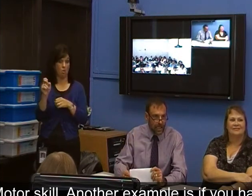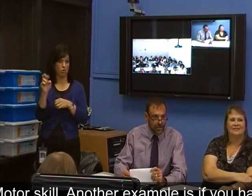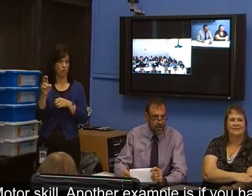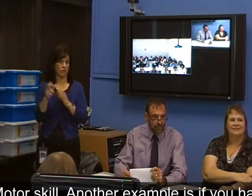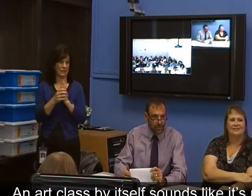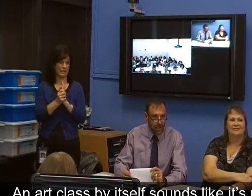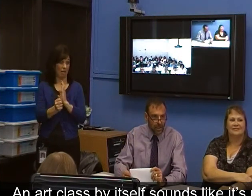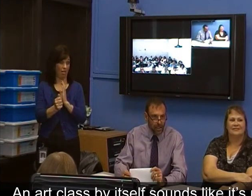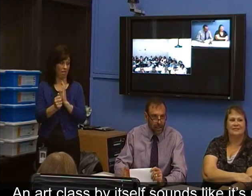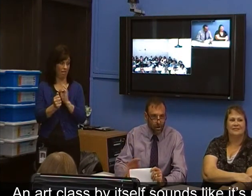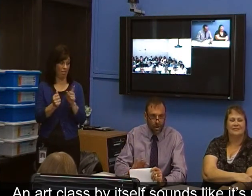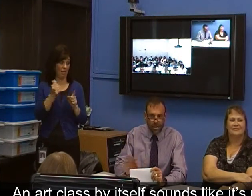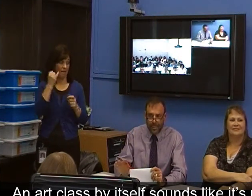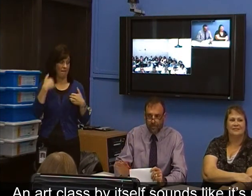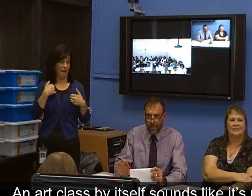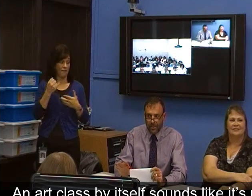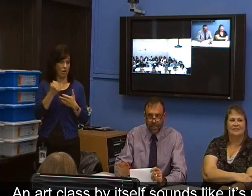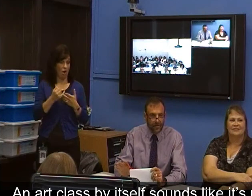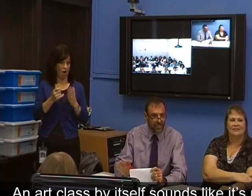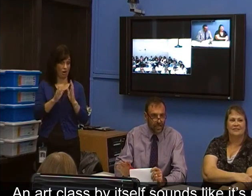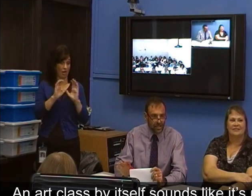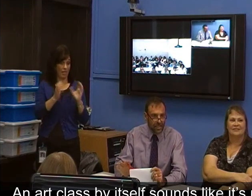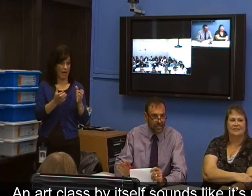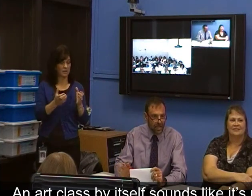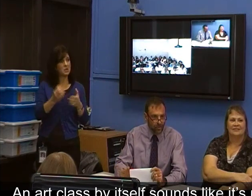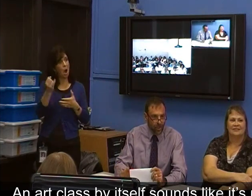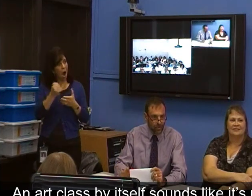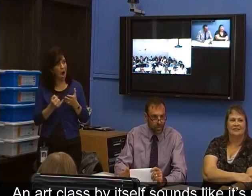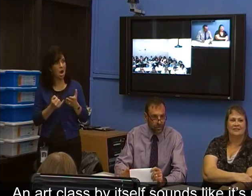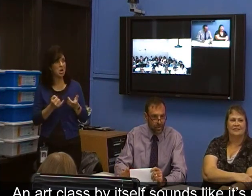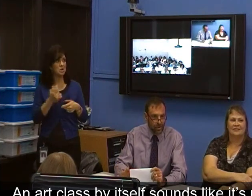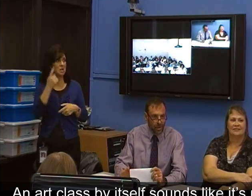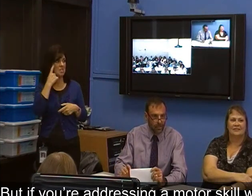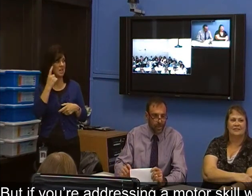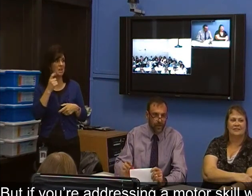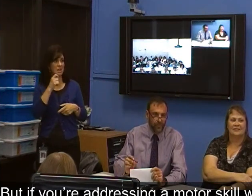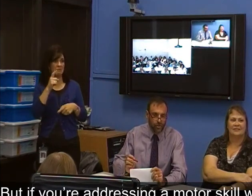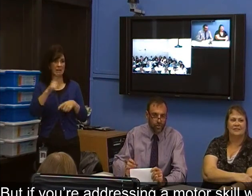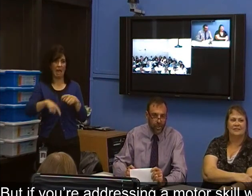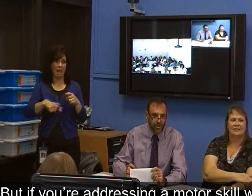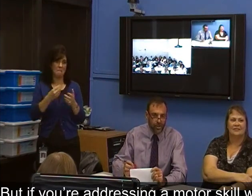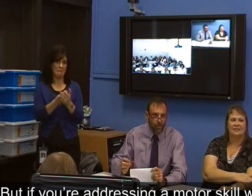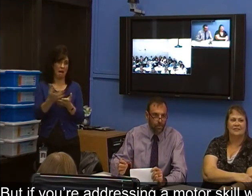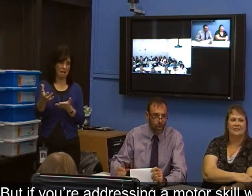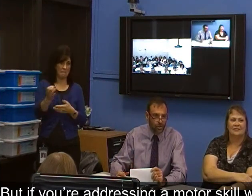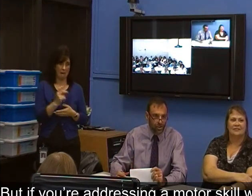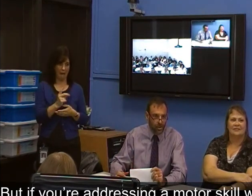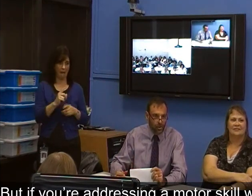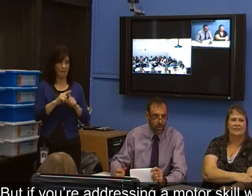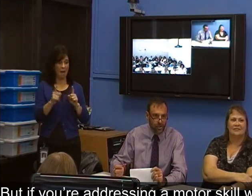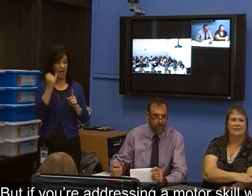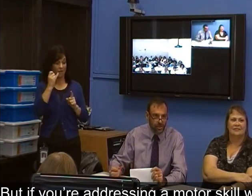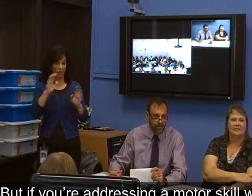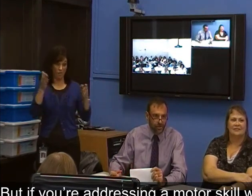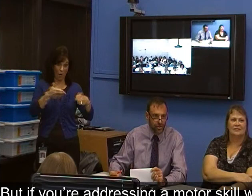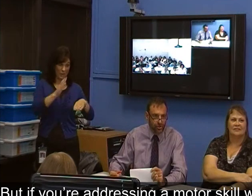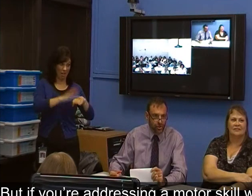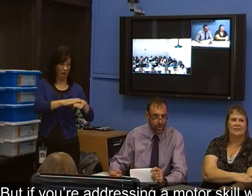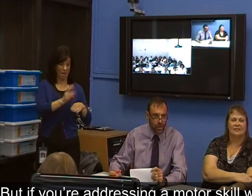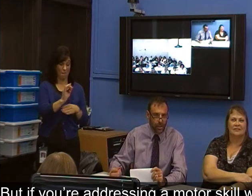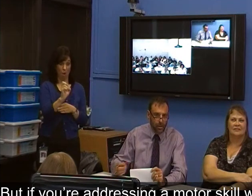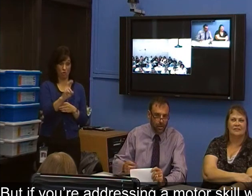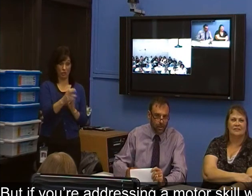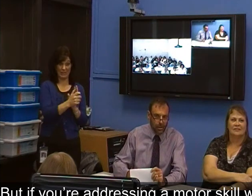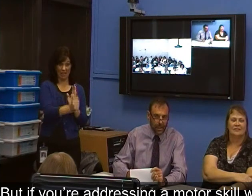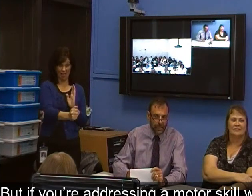art class. An art class by itself sounds like it's not reimbursable, but if you're addressing a motor skill with a specific